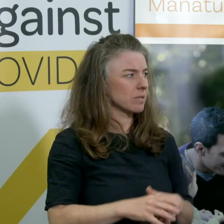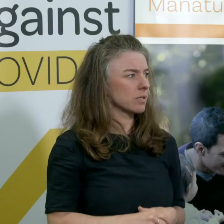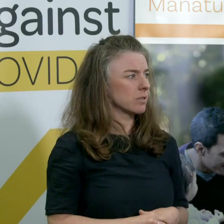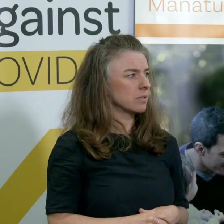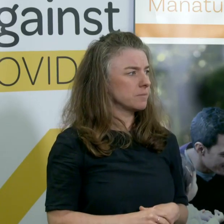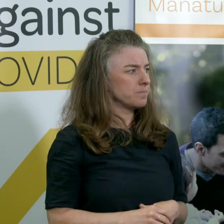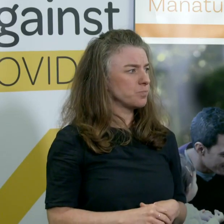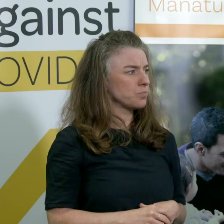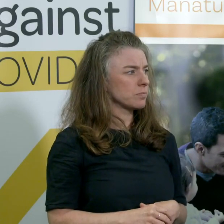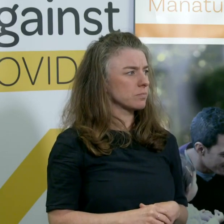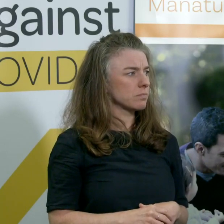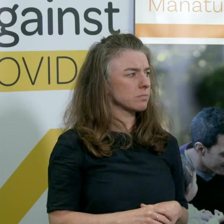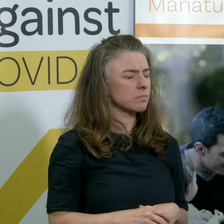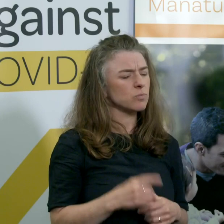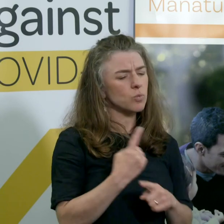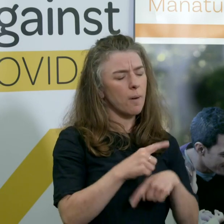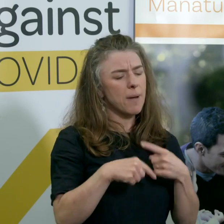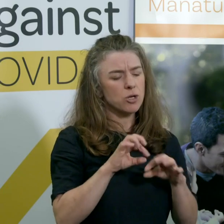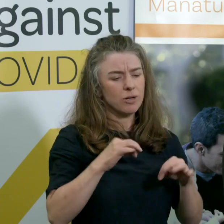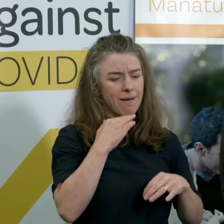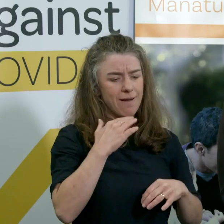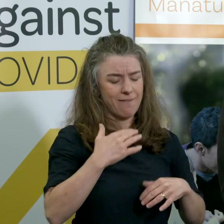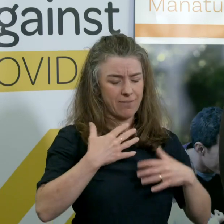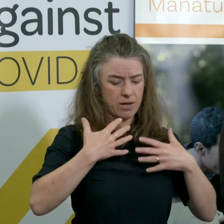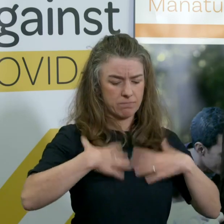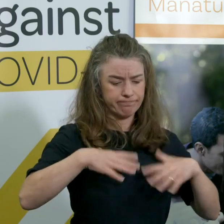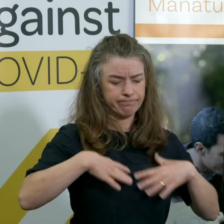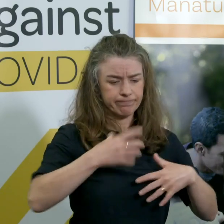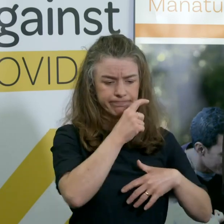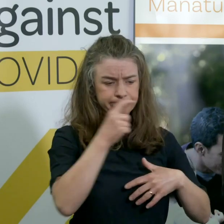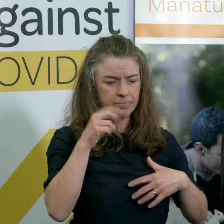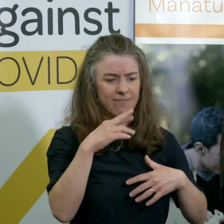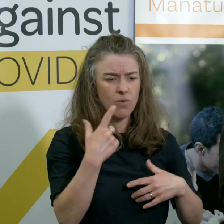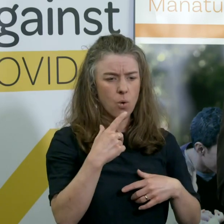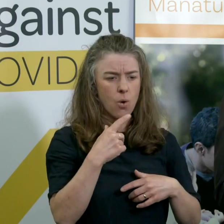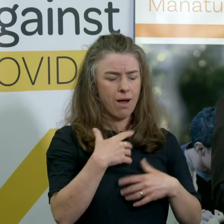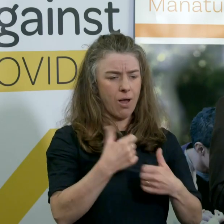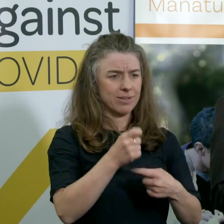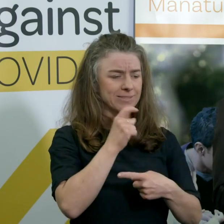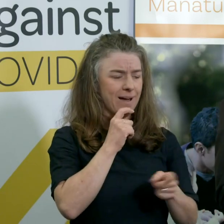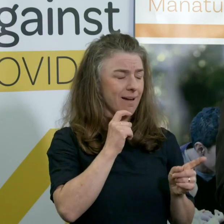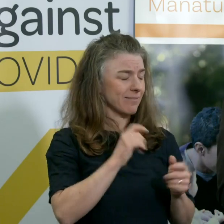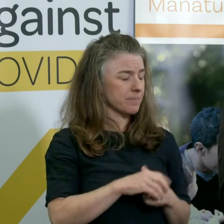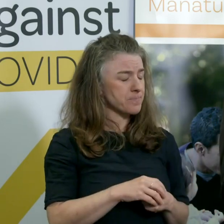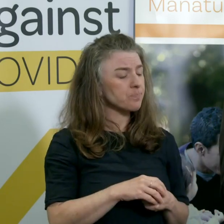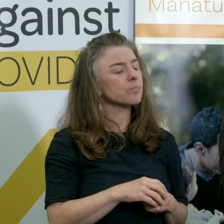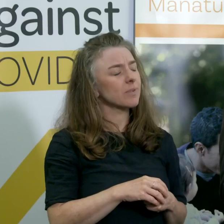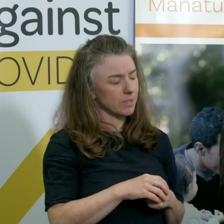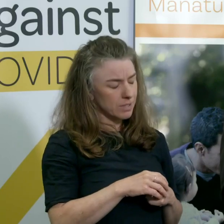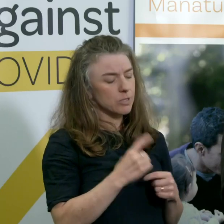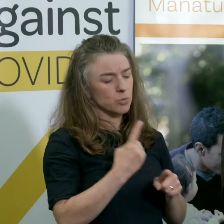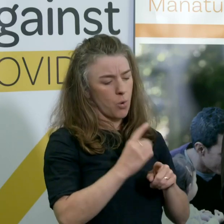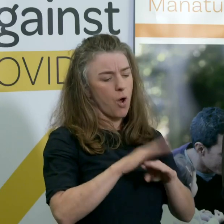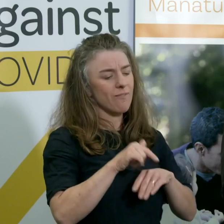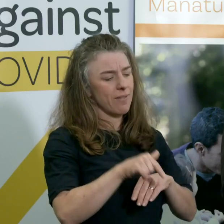of low stocks of PPE. What's the ministry doing about this? So we have plenty of PPE in the country, and I've talked before about our